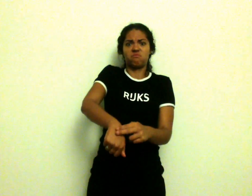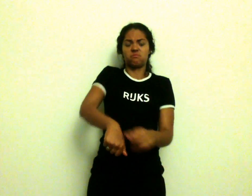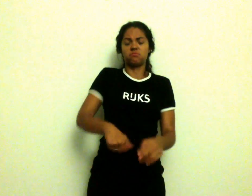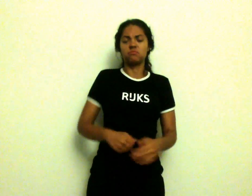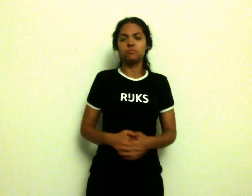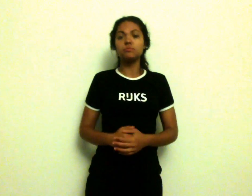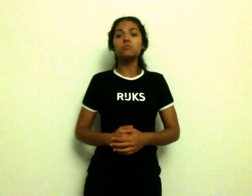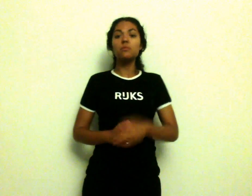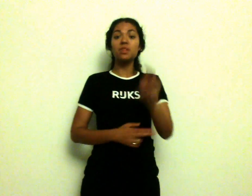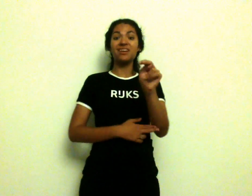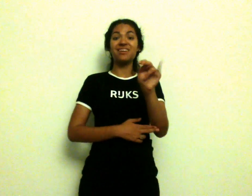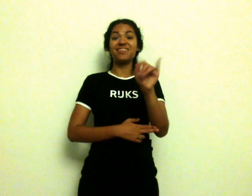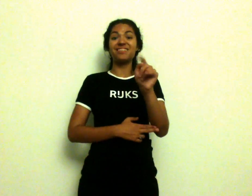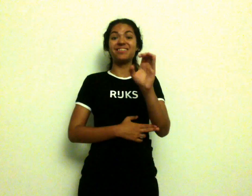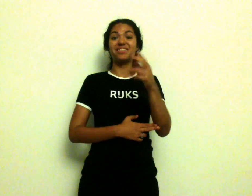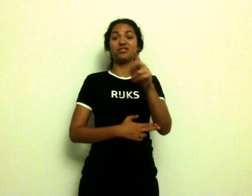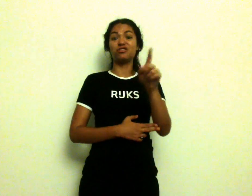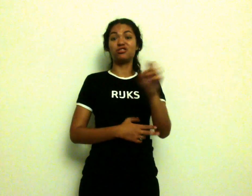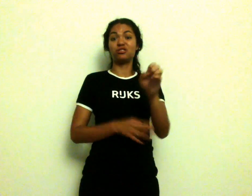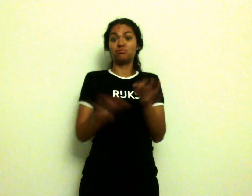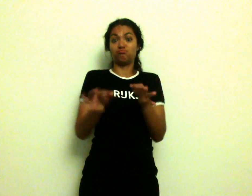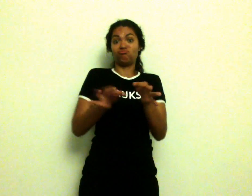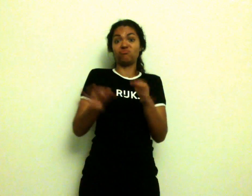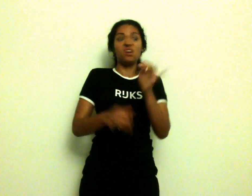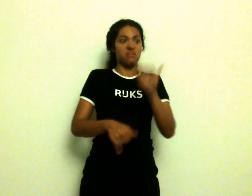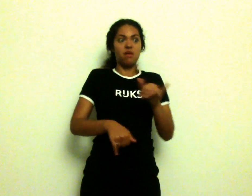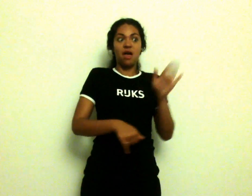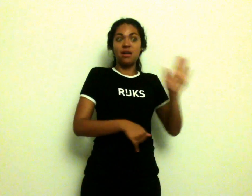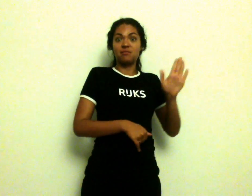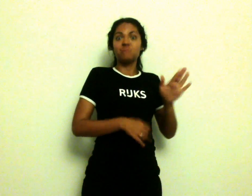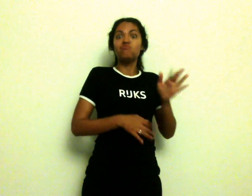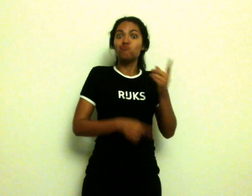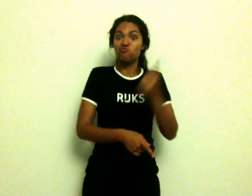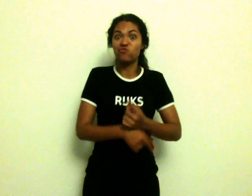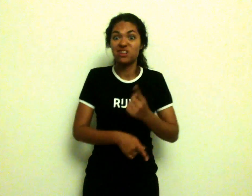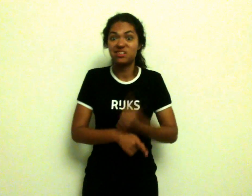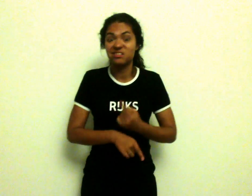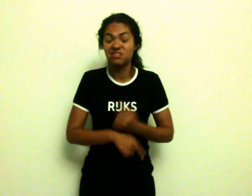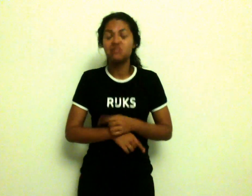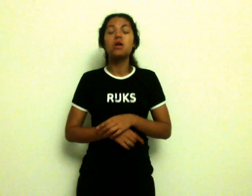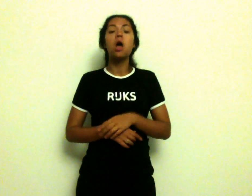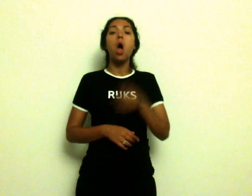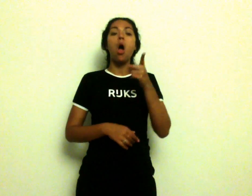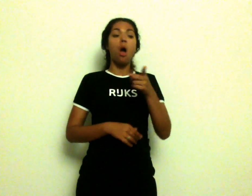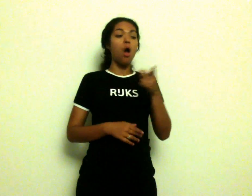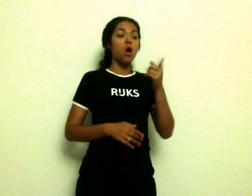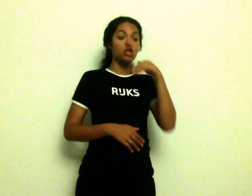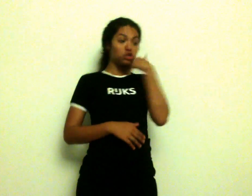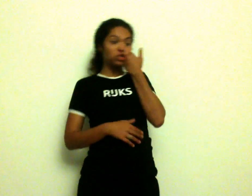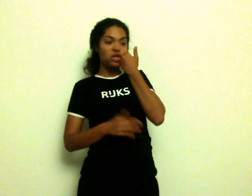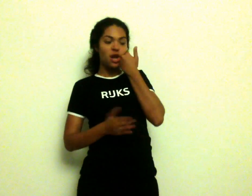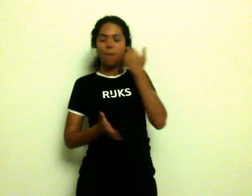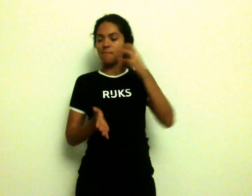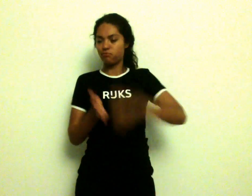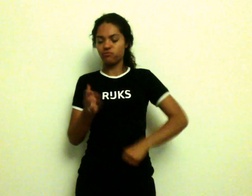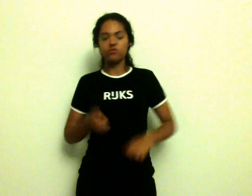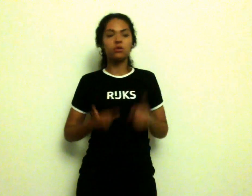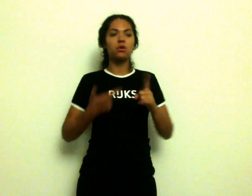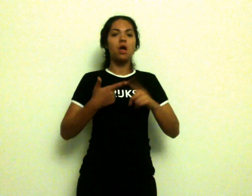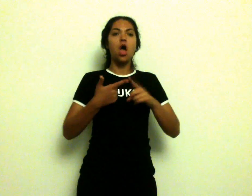The logical outworking of what Nietzsche said is right. When you take away shame, when you take away reason,